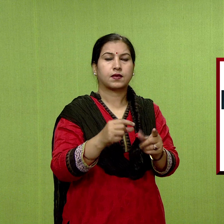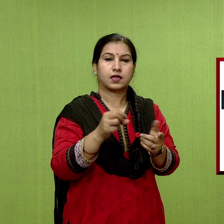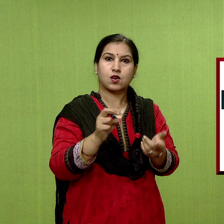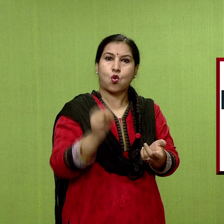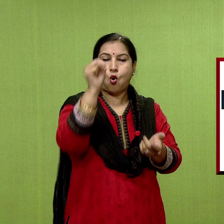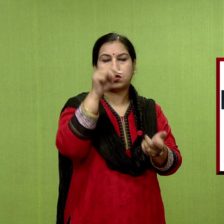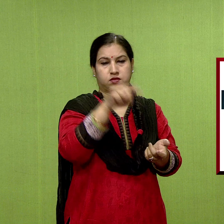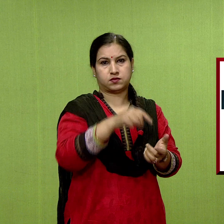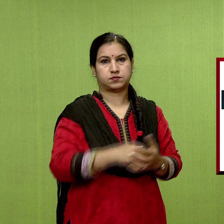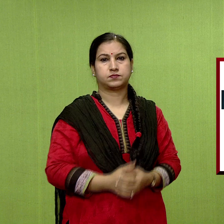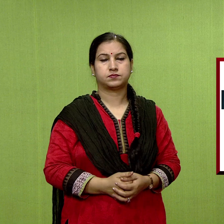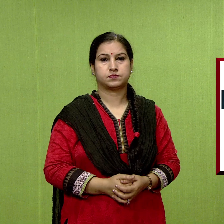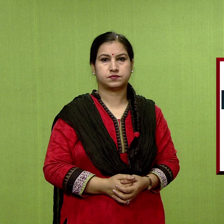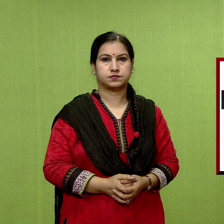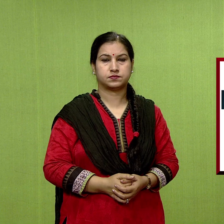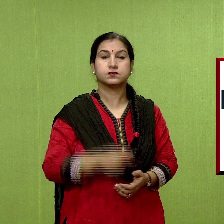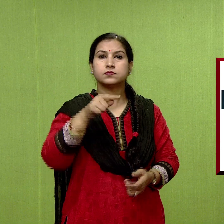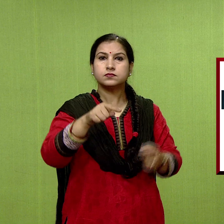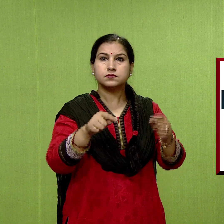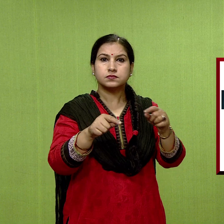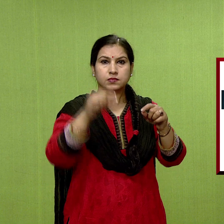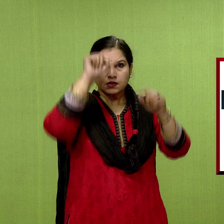This passes through the center of the country